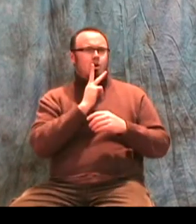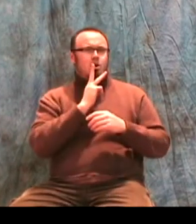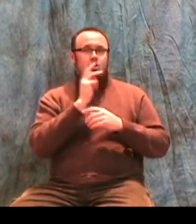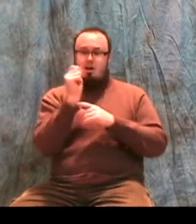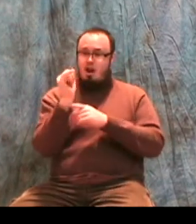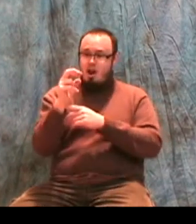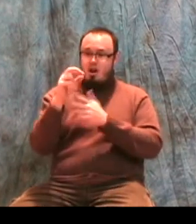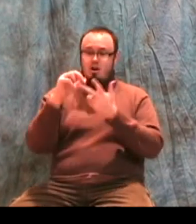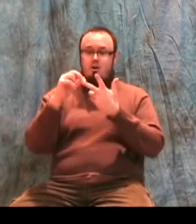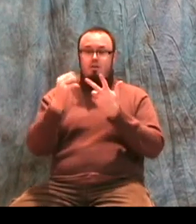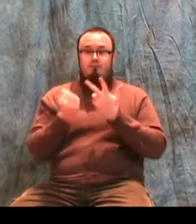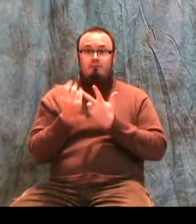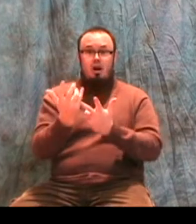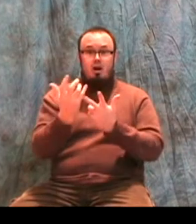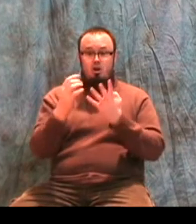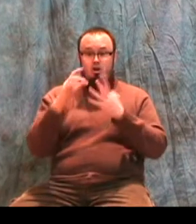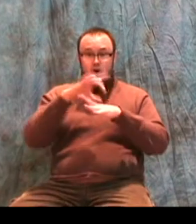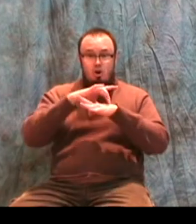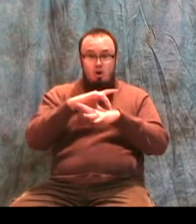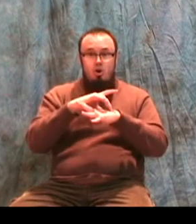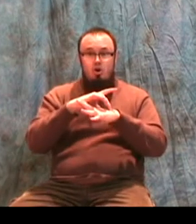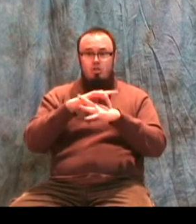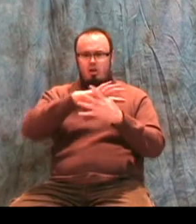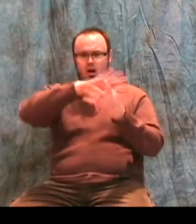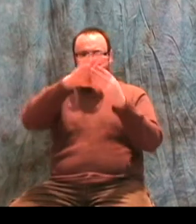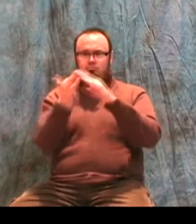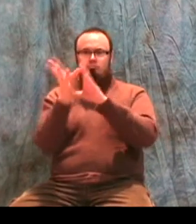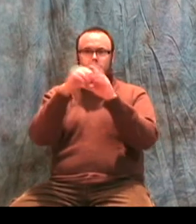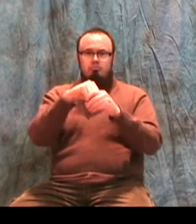four primordial elements of creation in man.